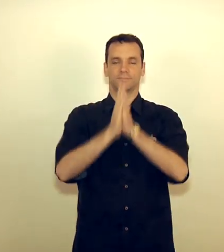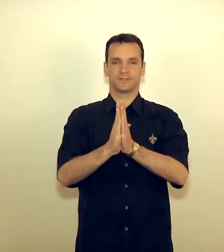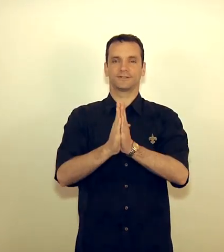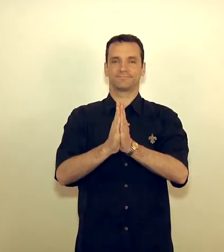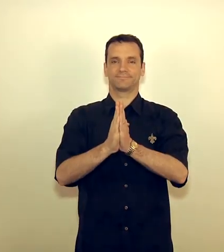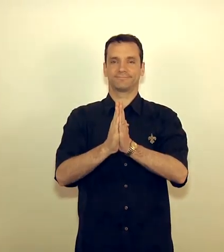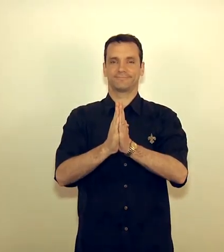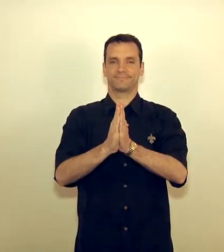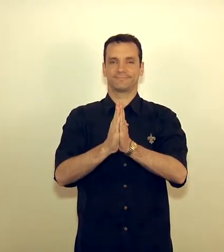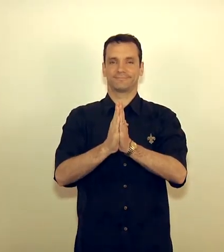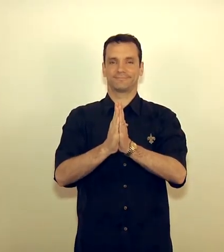Amen.